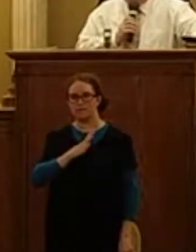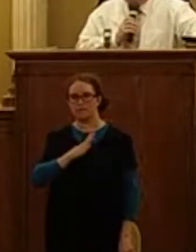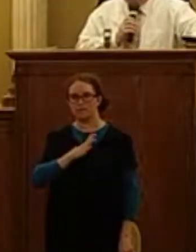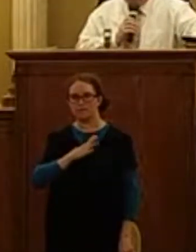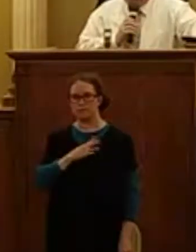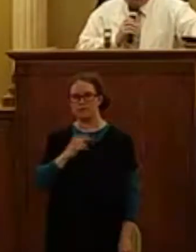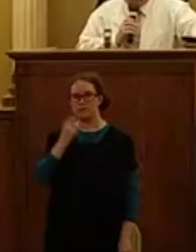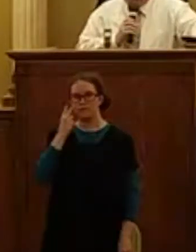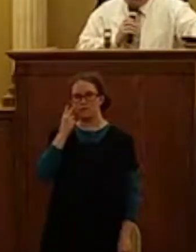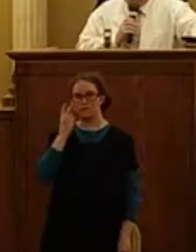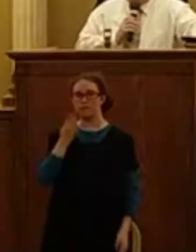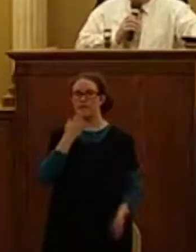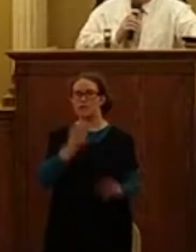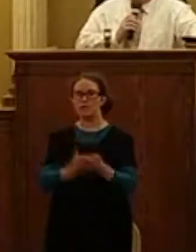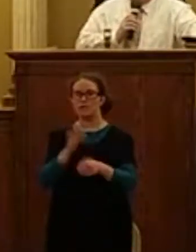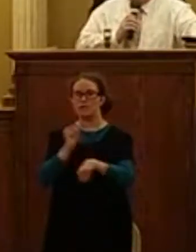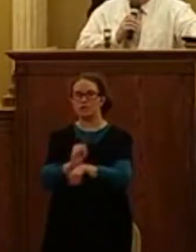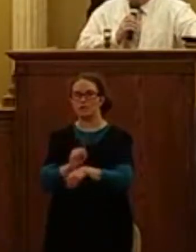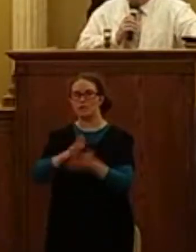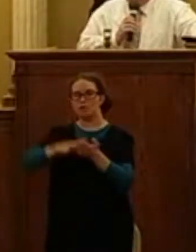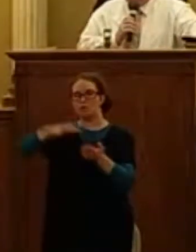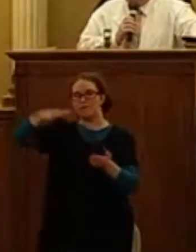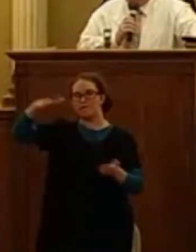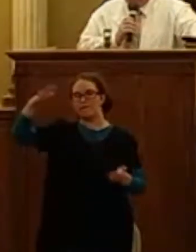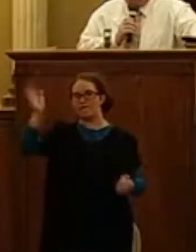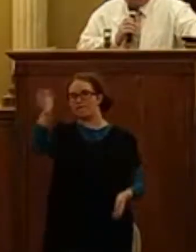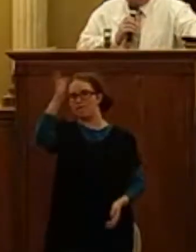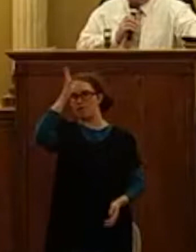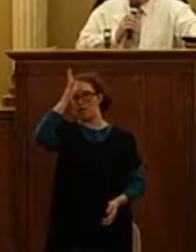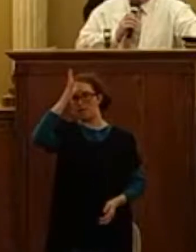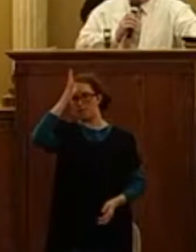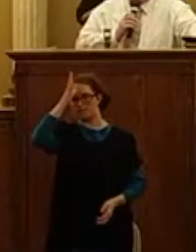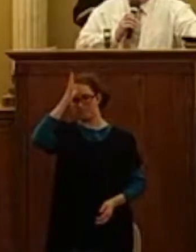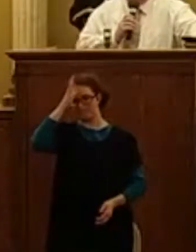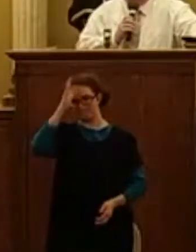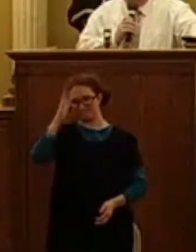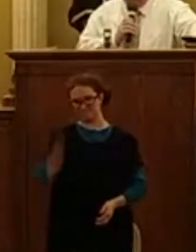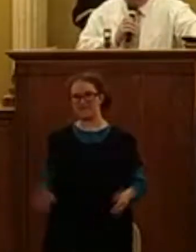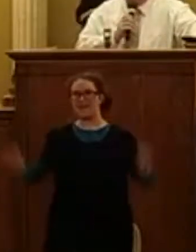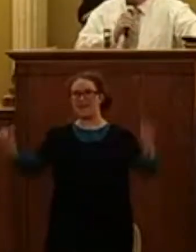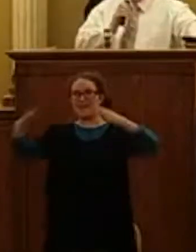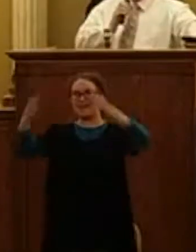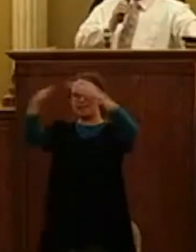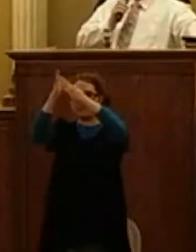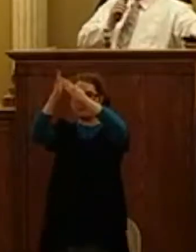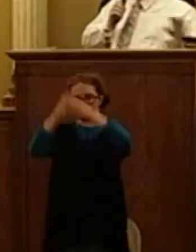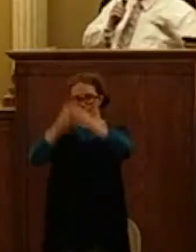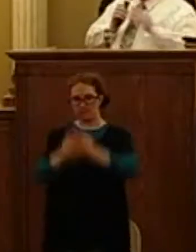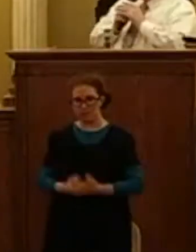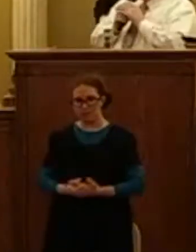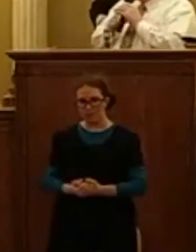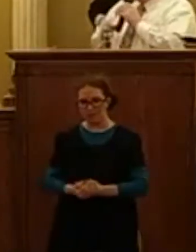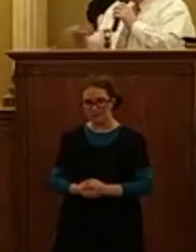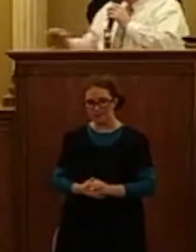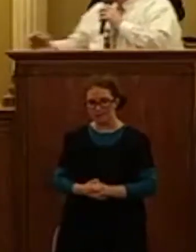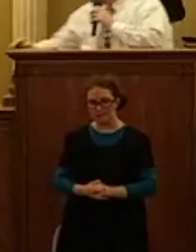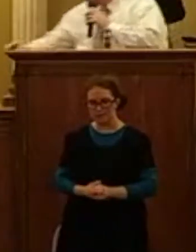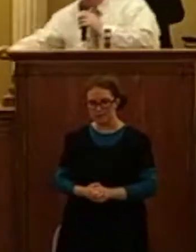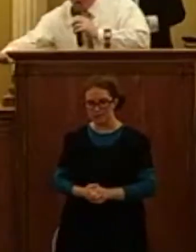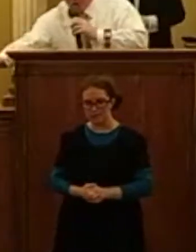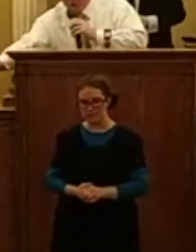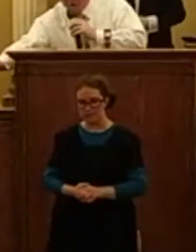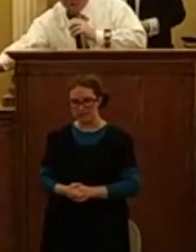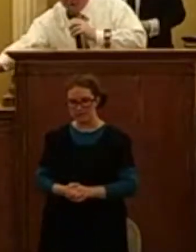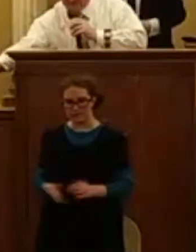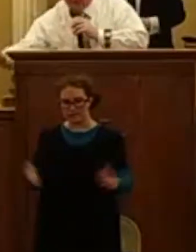that they may see your good works and glorify your Father which is in heaven. Dear Master, we thank you